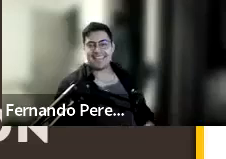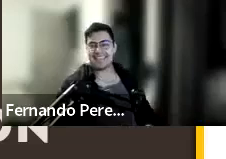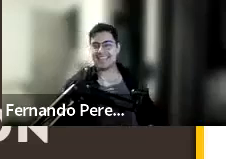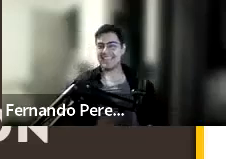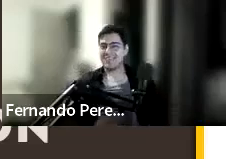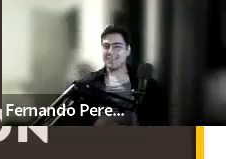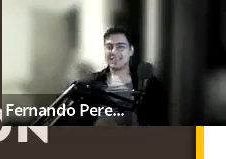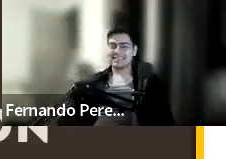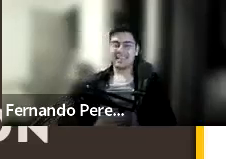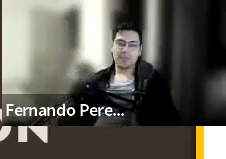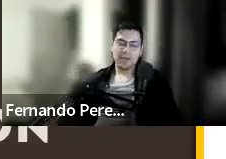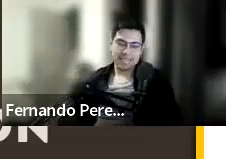And you, Alexa,